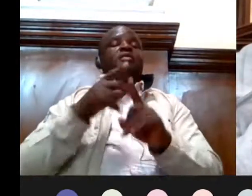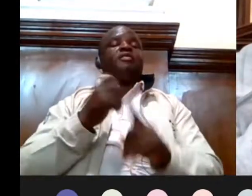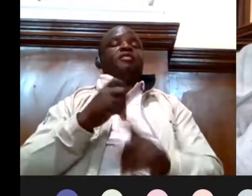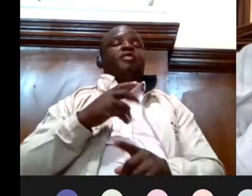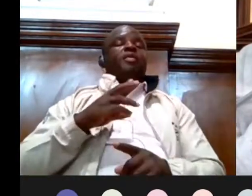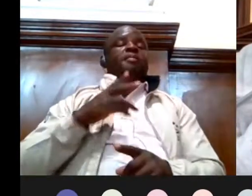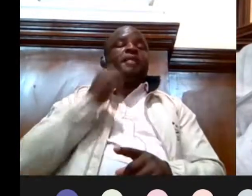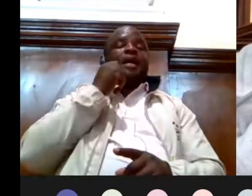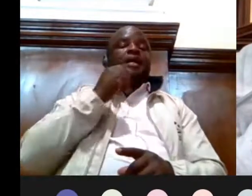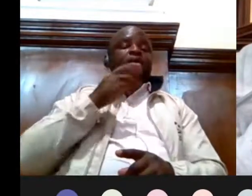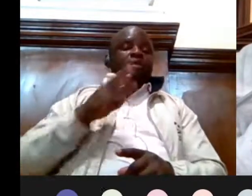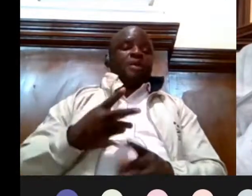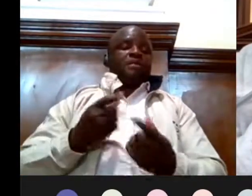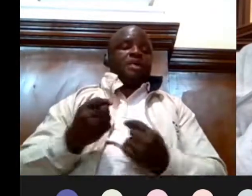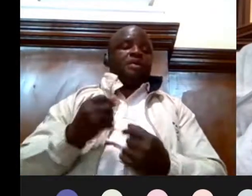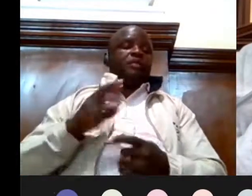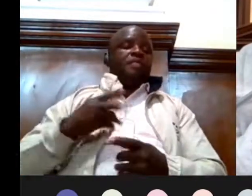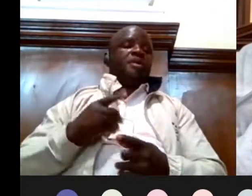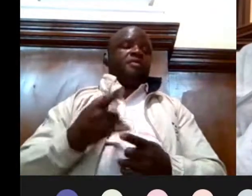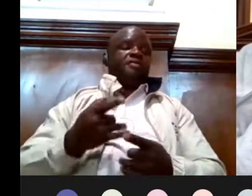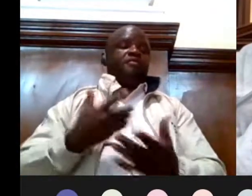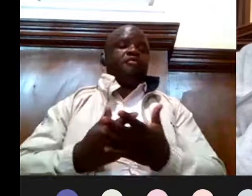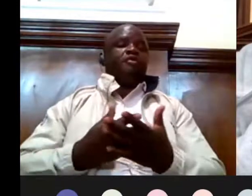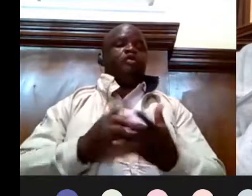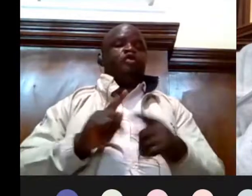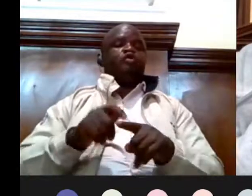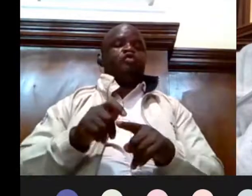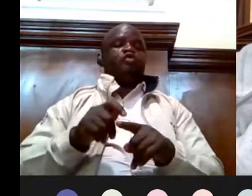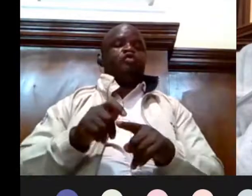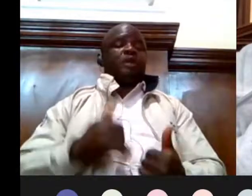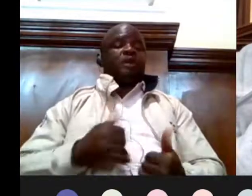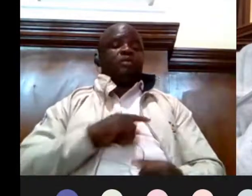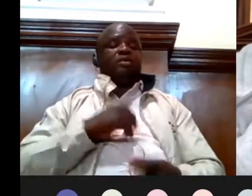Today we are faced with gender-based violence.